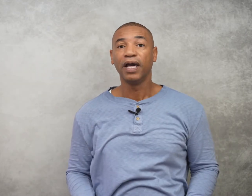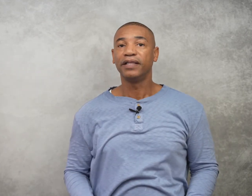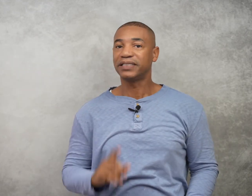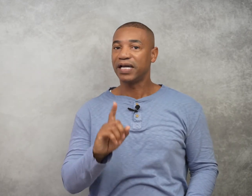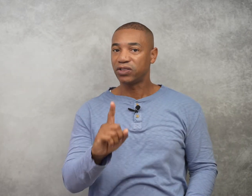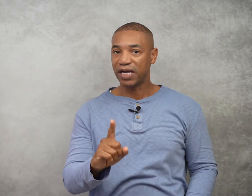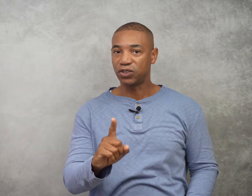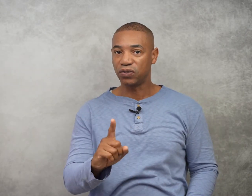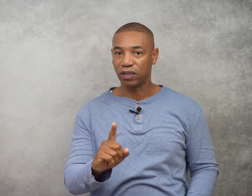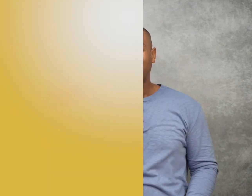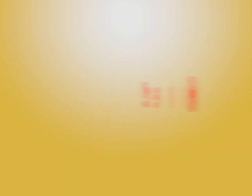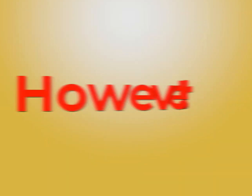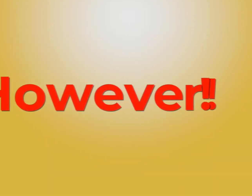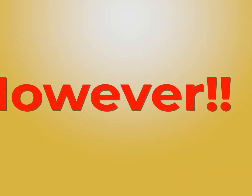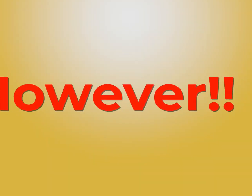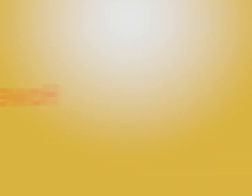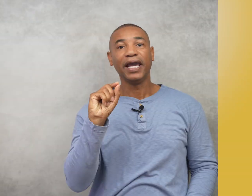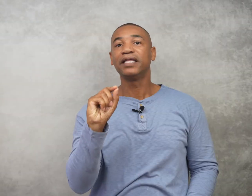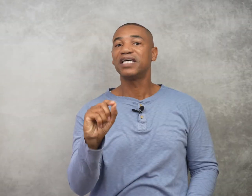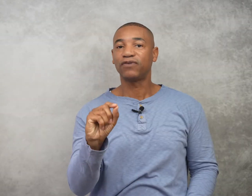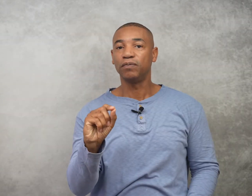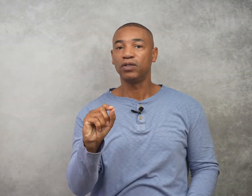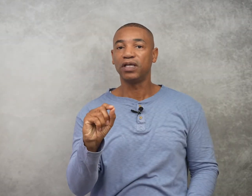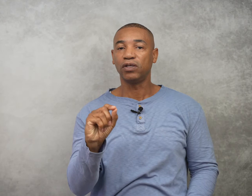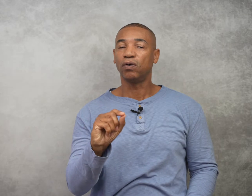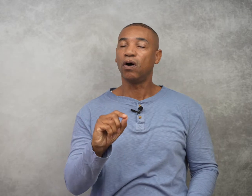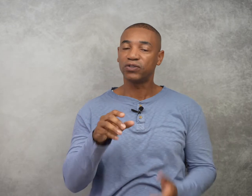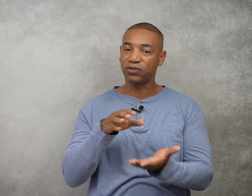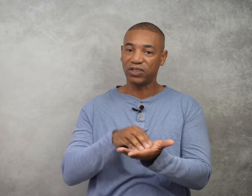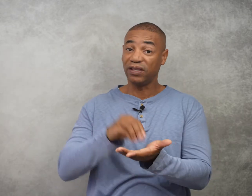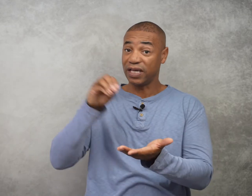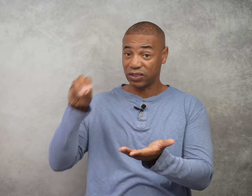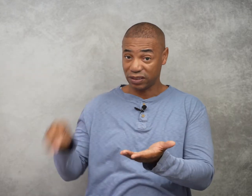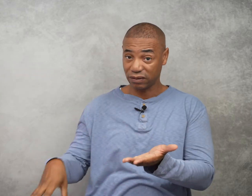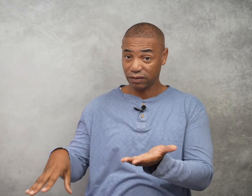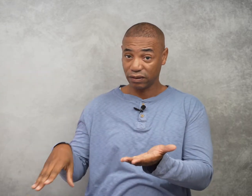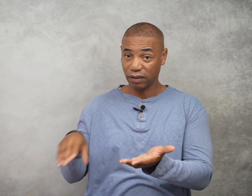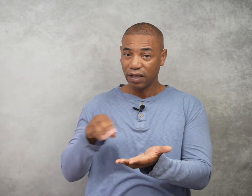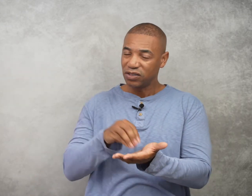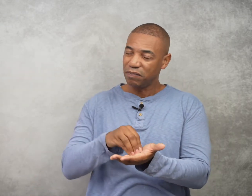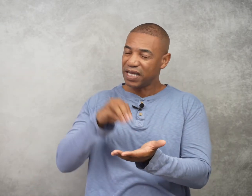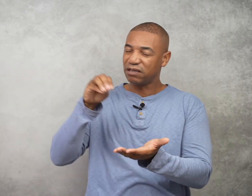That's how you sign student. However, in the deaf community, you'll also see this. To me, that's